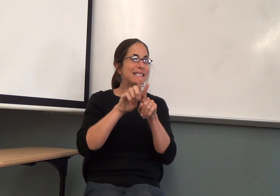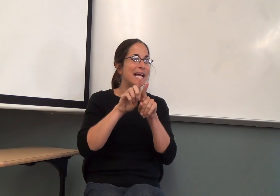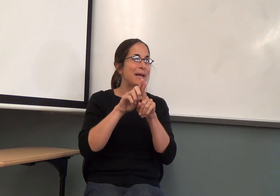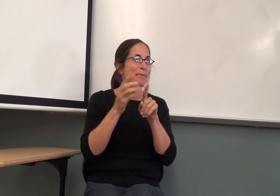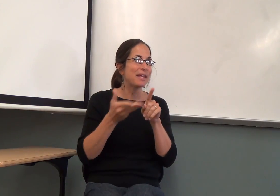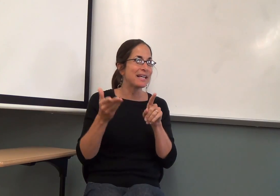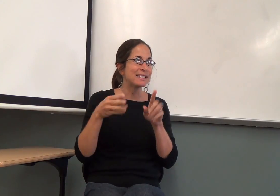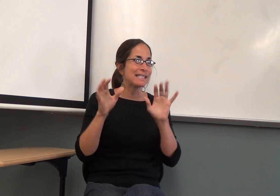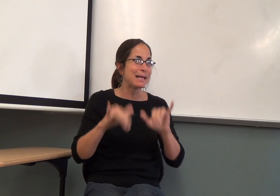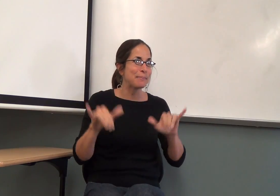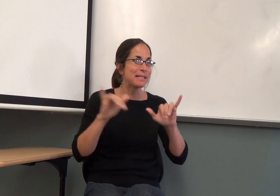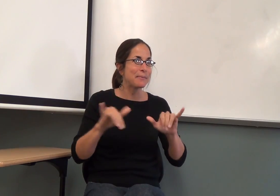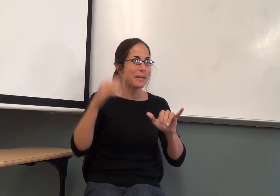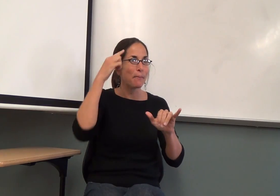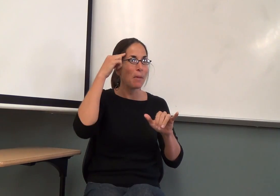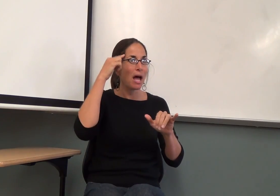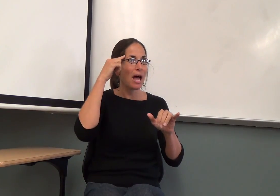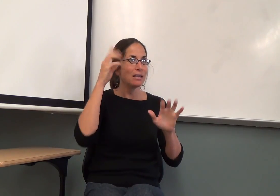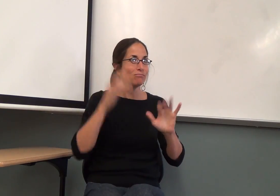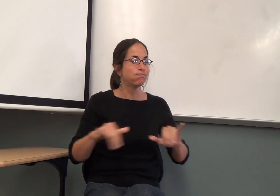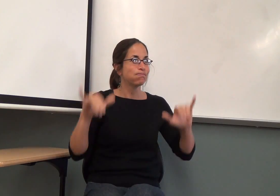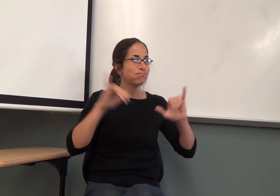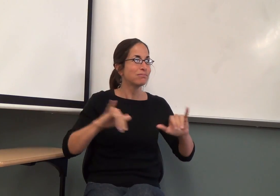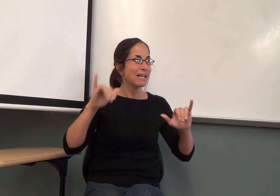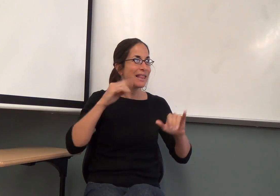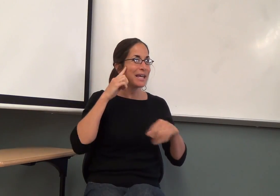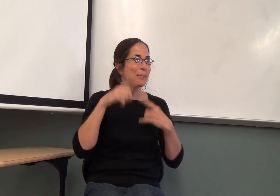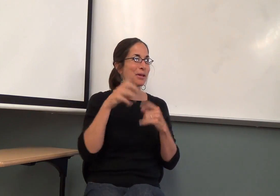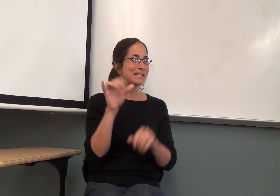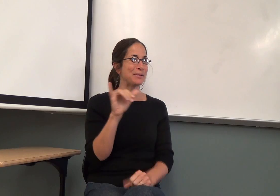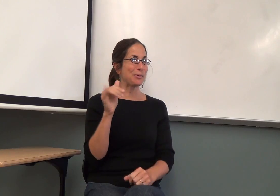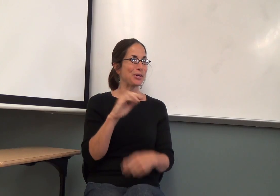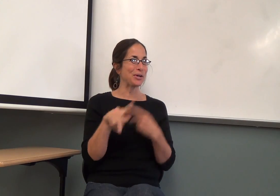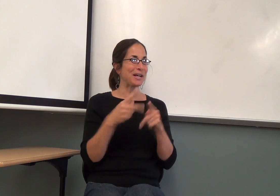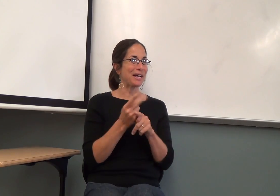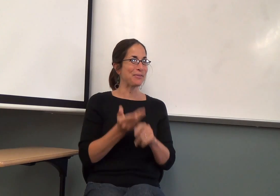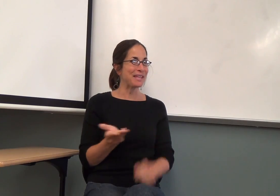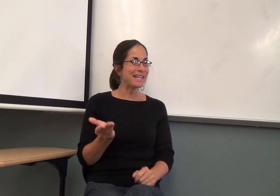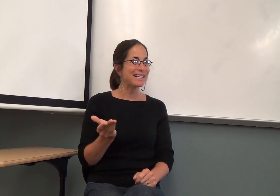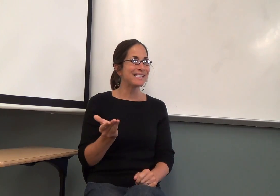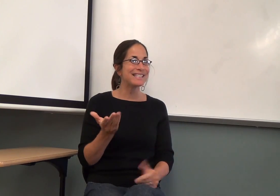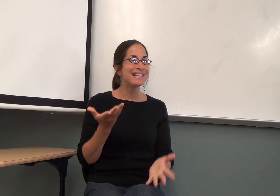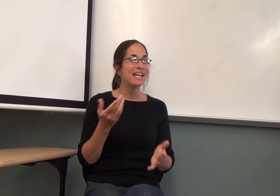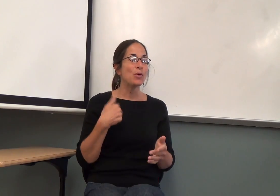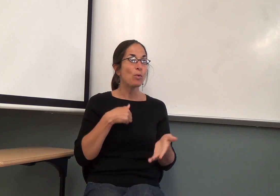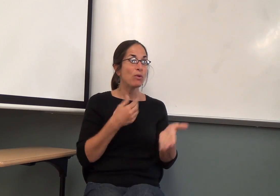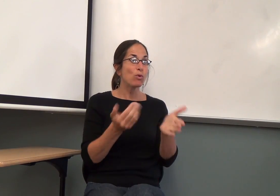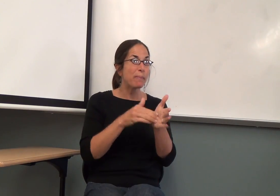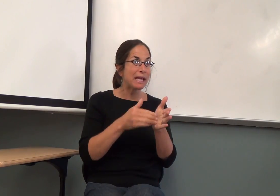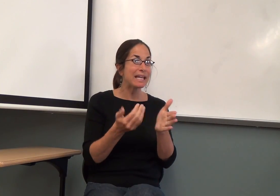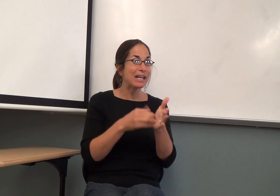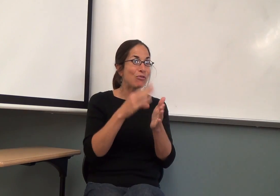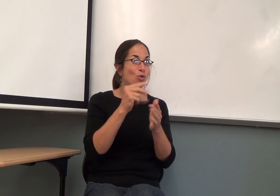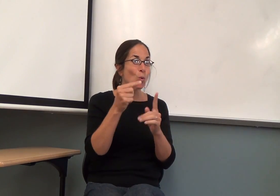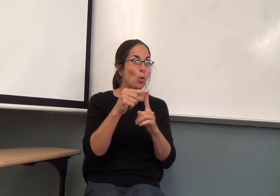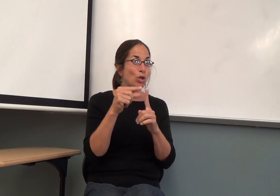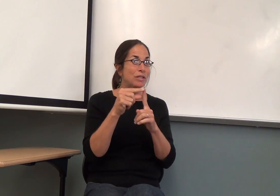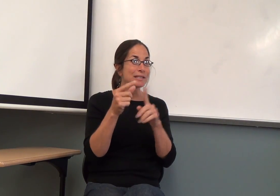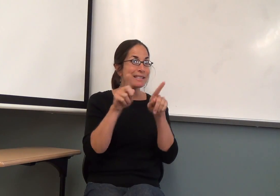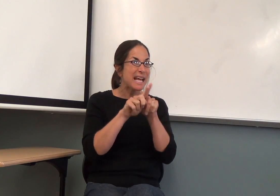our minds are always thinking about similar things. And look, we even repeated some of the same things. I mean, you guys said